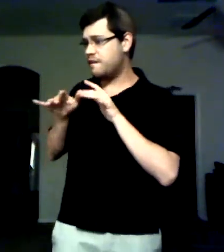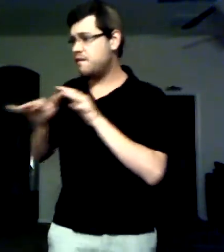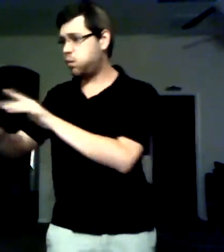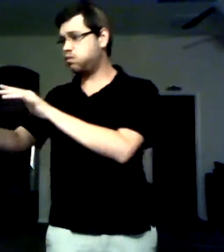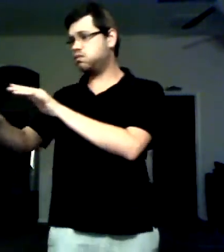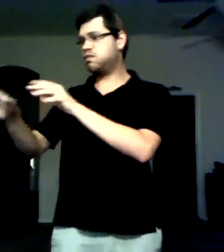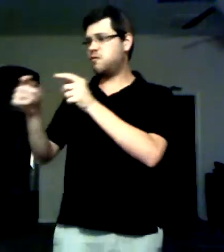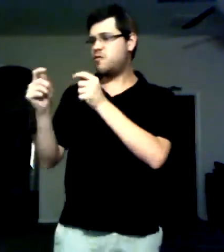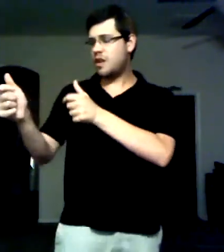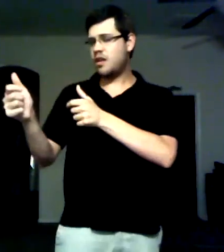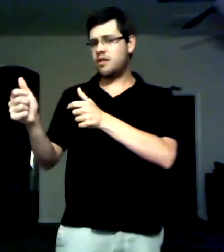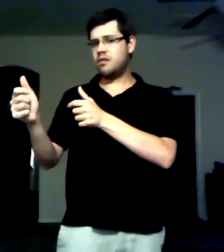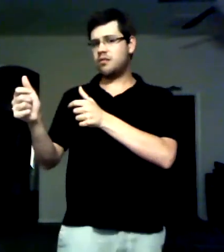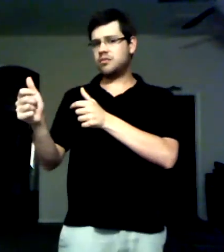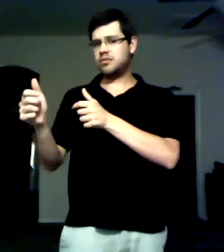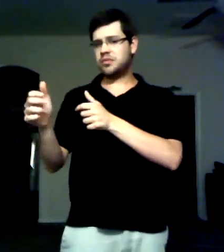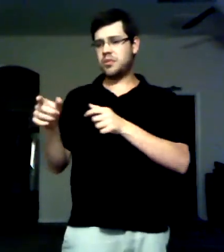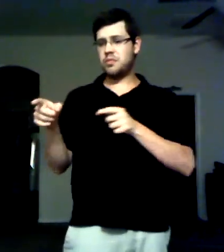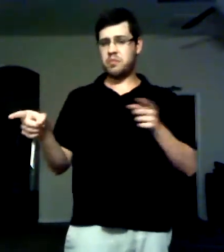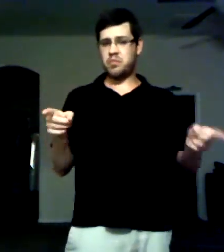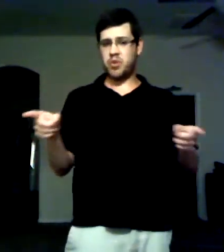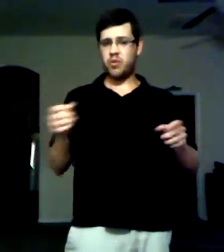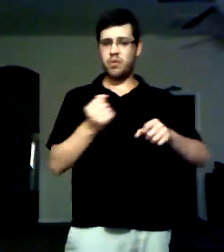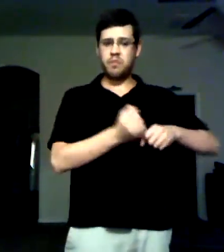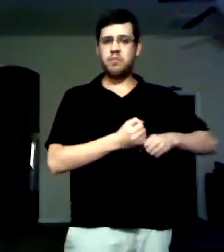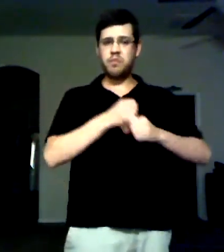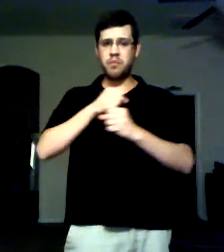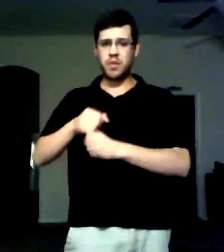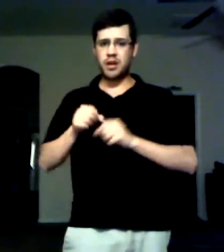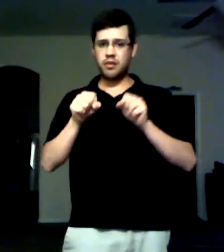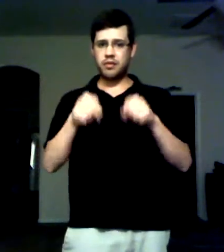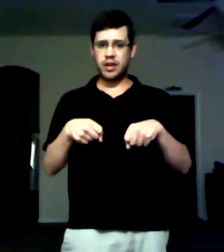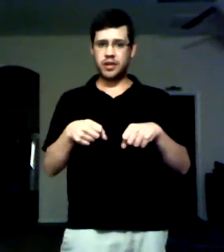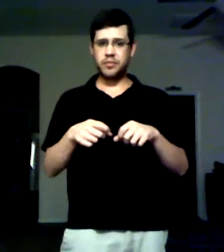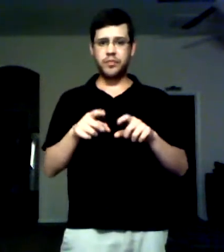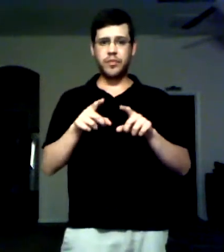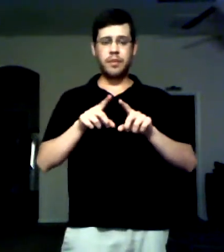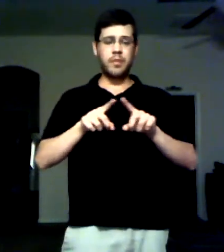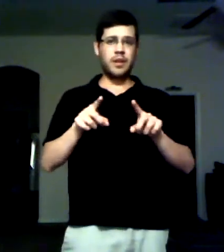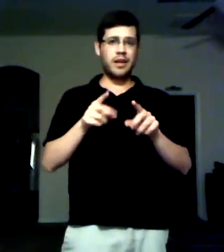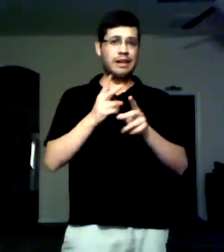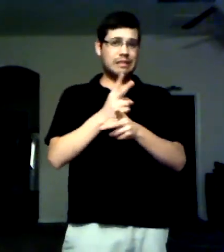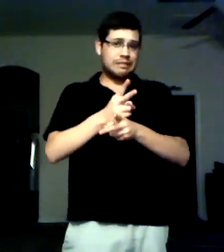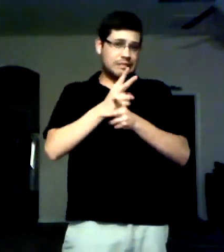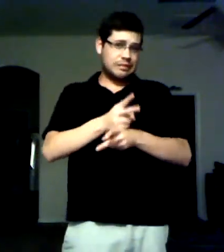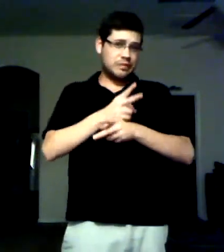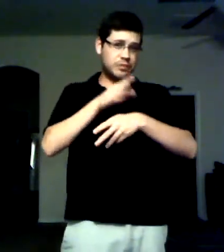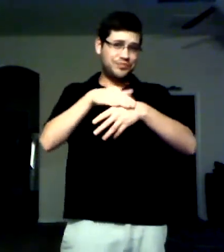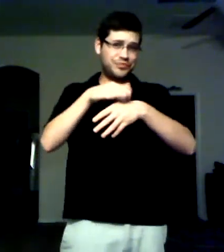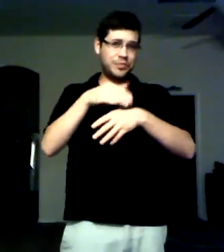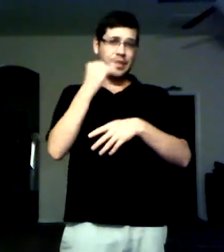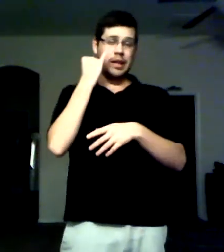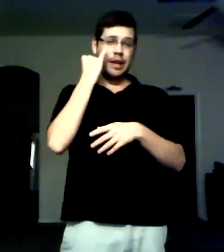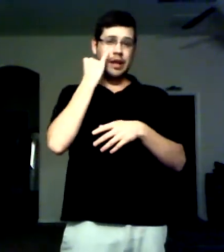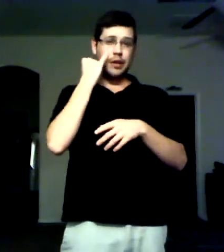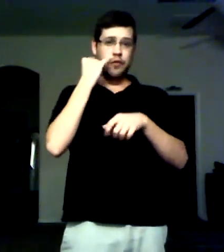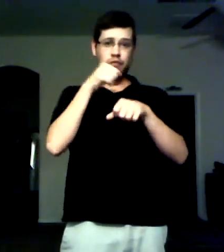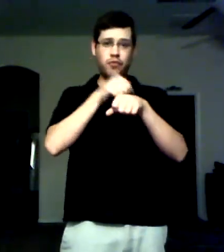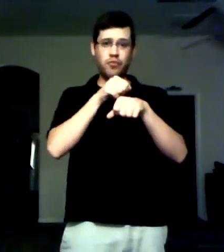tendency to stick on rocks, so they'll stick and maybe even tear a little bit, but you can pound them out with a rock and put some duct tape and shoe glue on